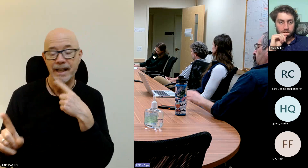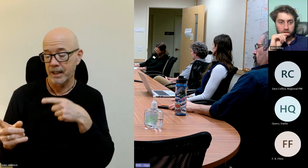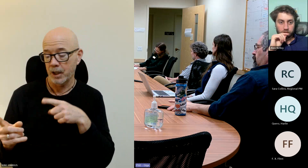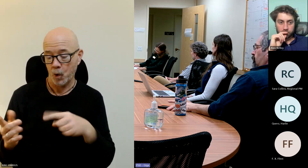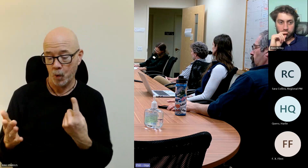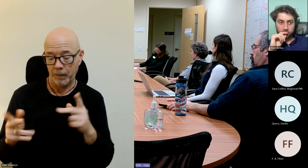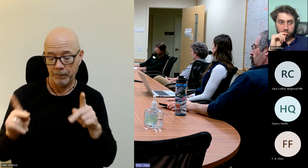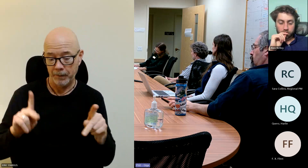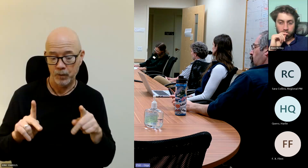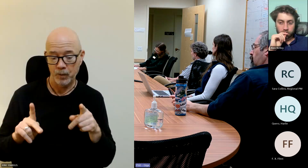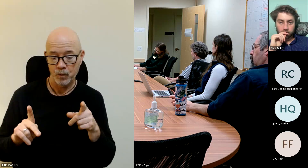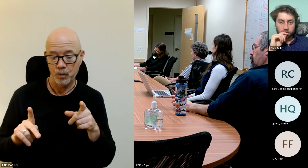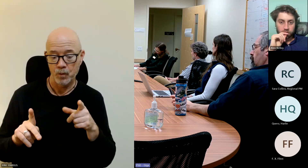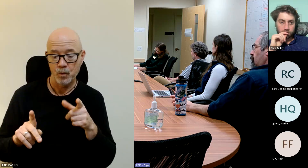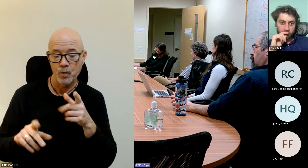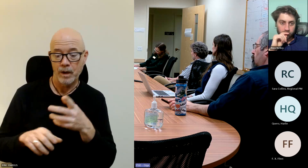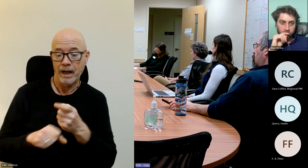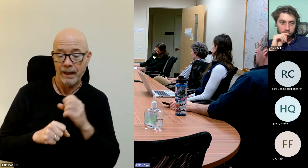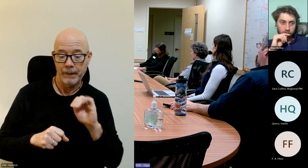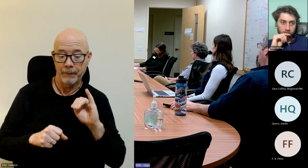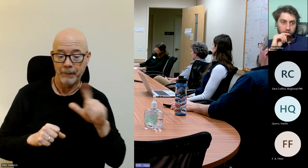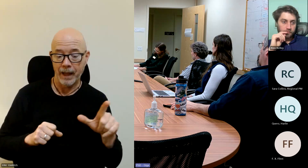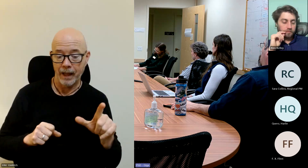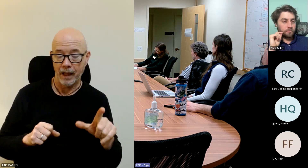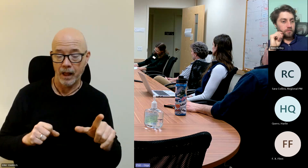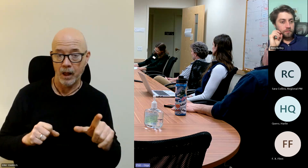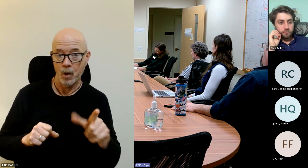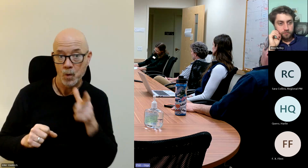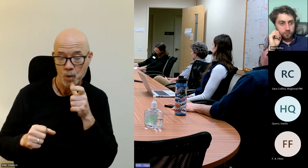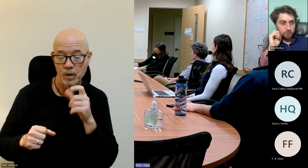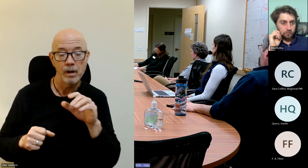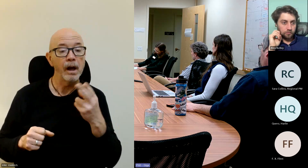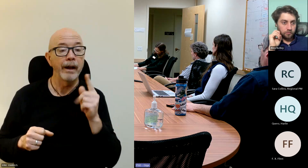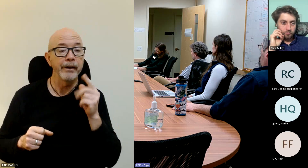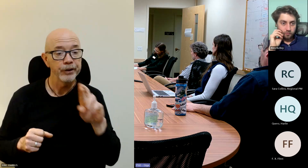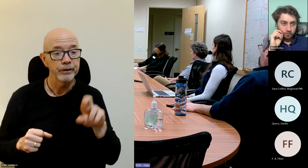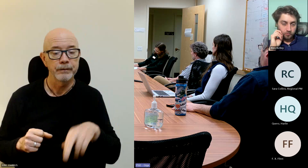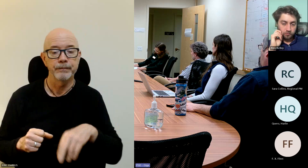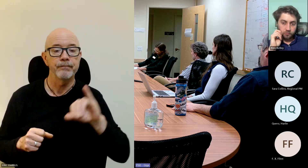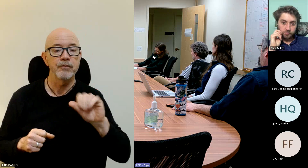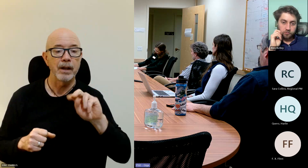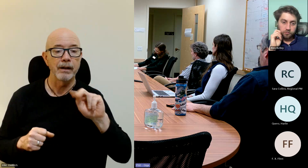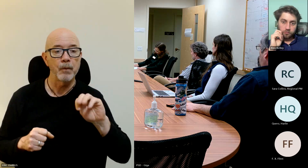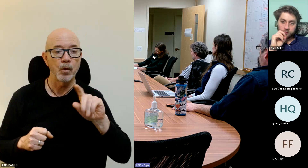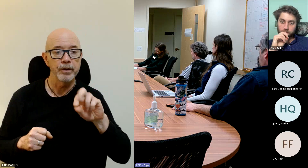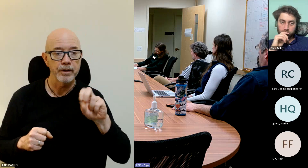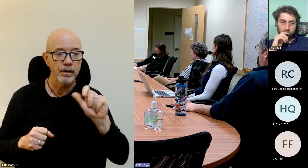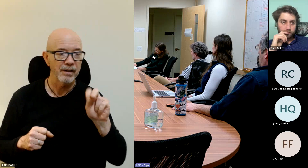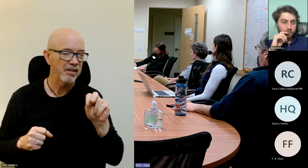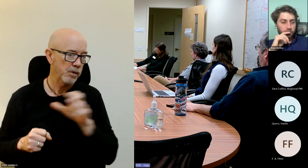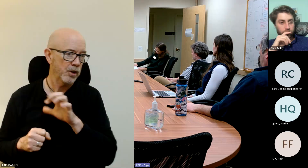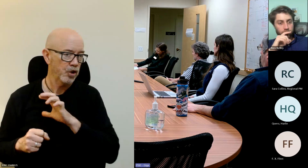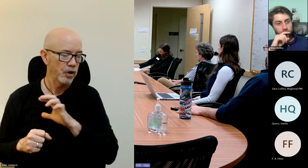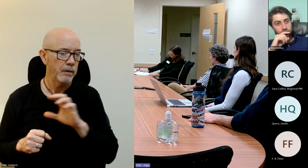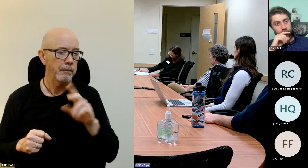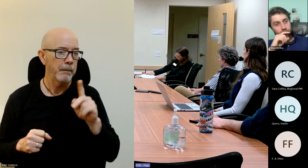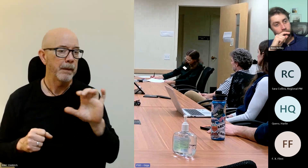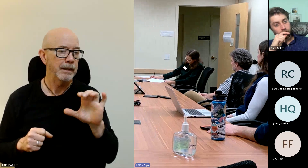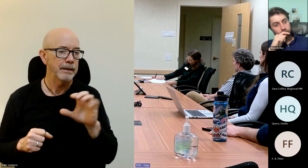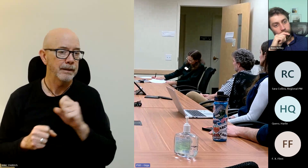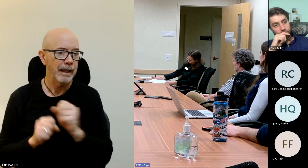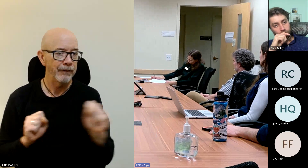Barb Neal were Hunter, Jen Morrison, Commissioner of Public Safety, and the E911 board